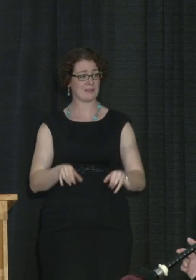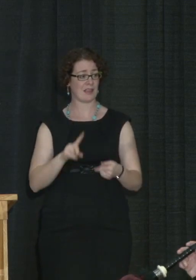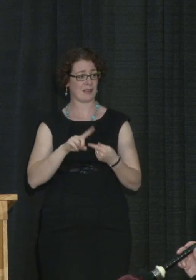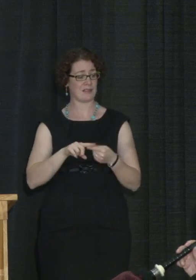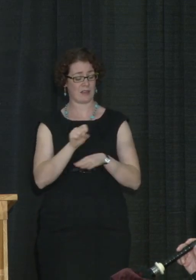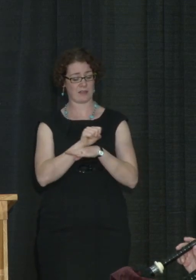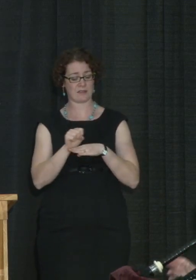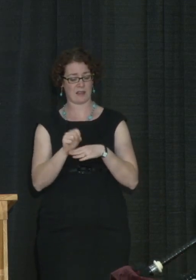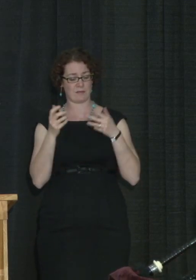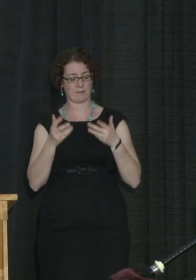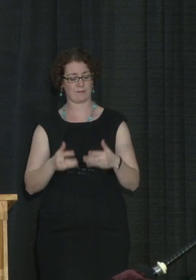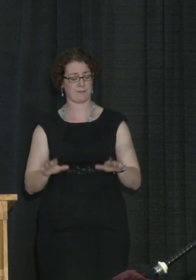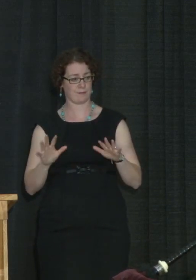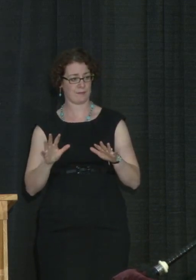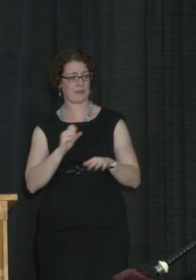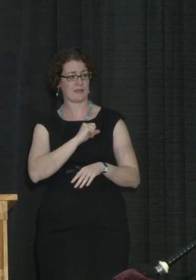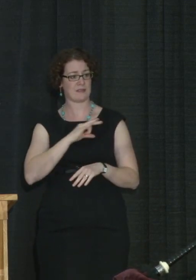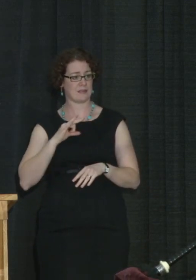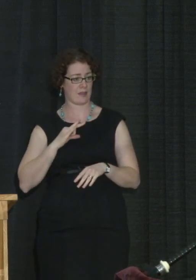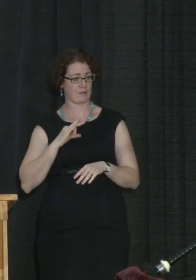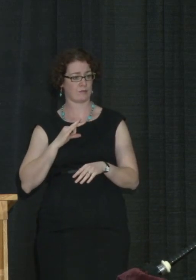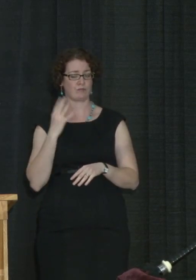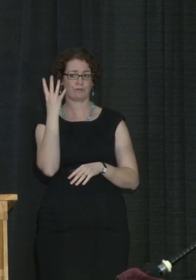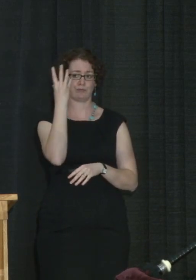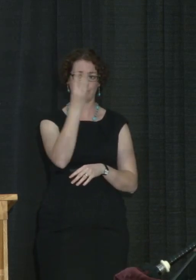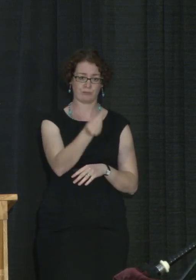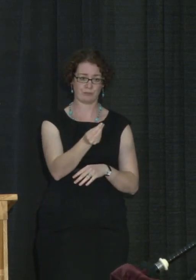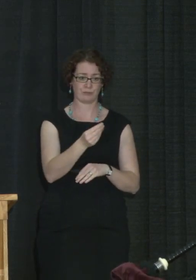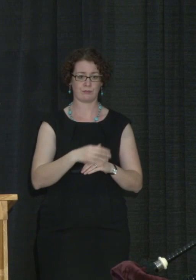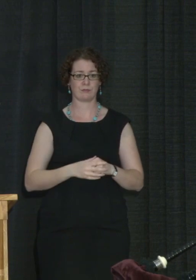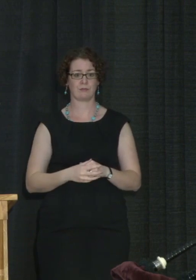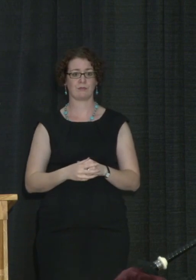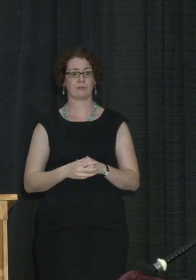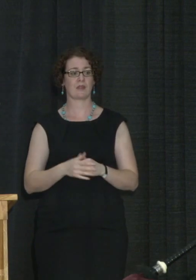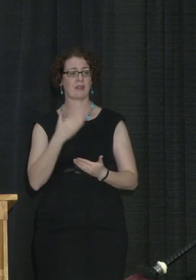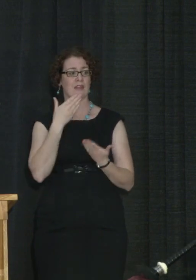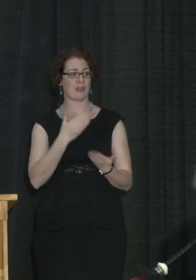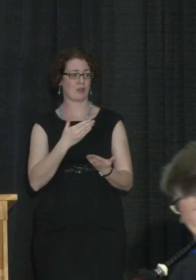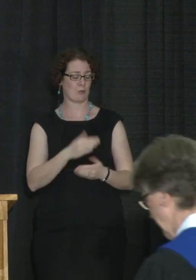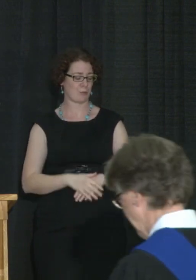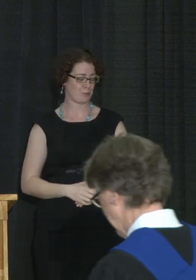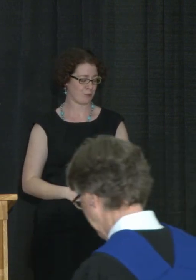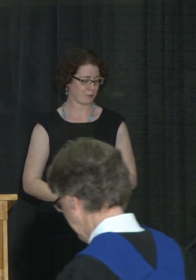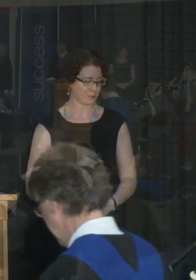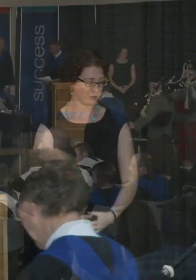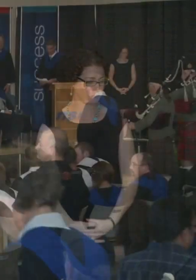until the stage party, staff, and graduates have left the auditorium. Thank you.